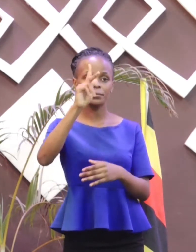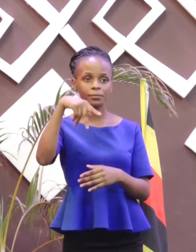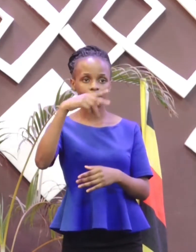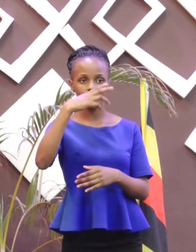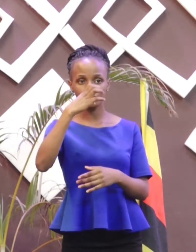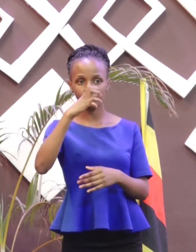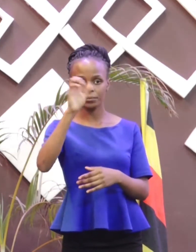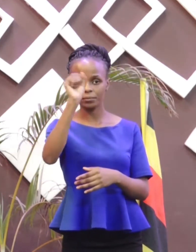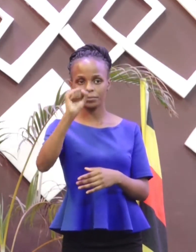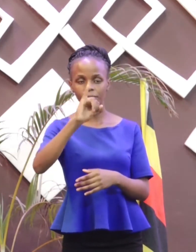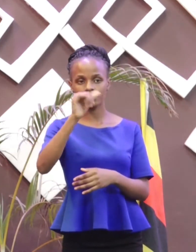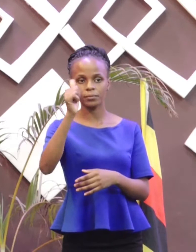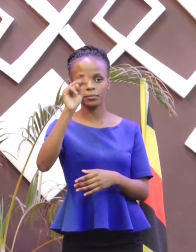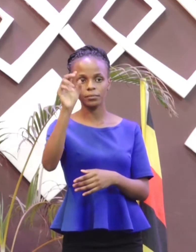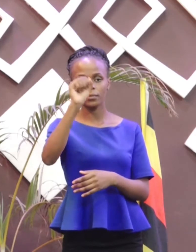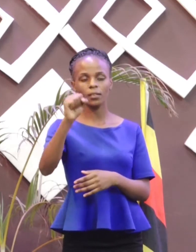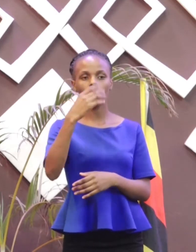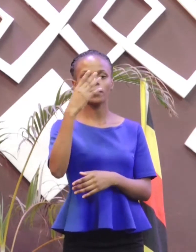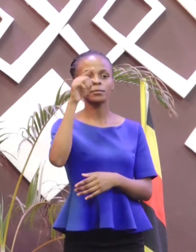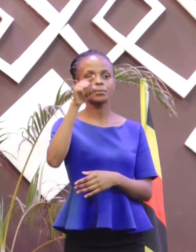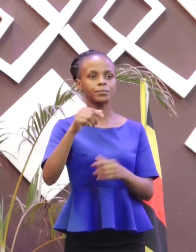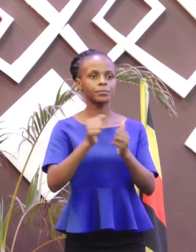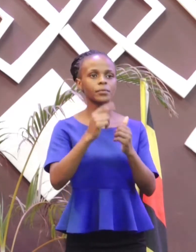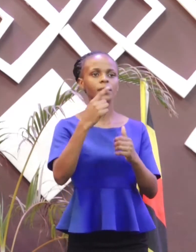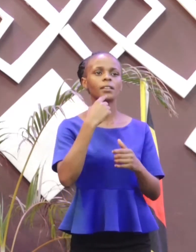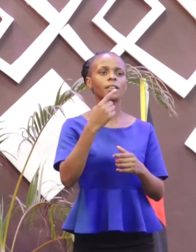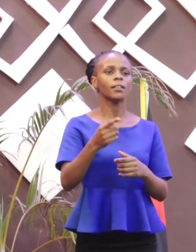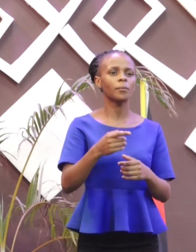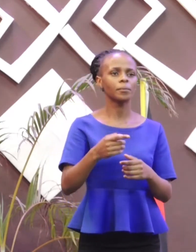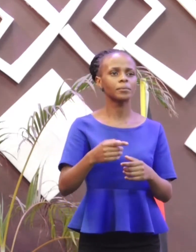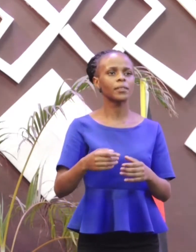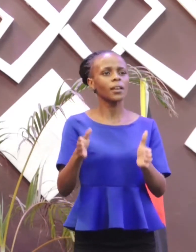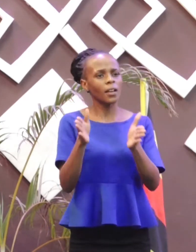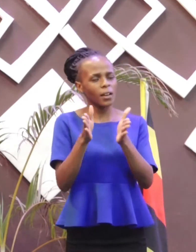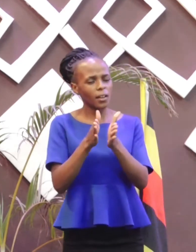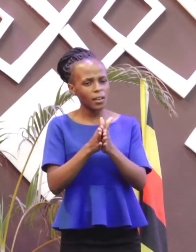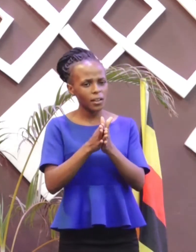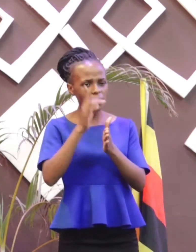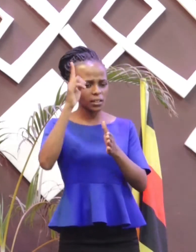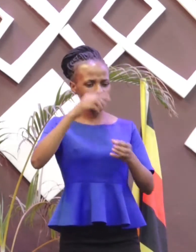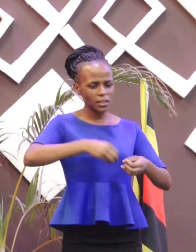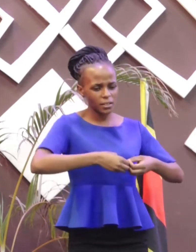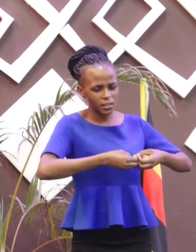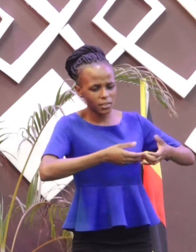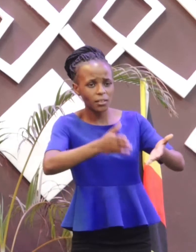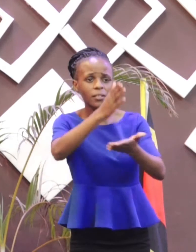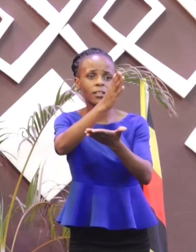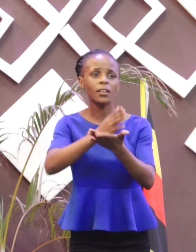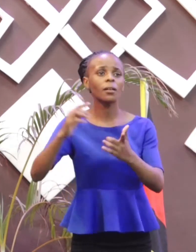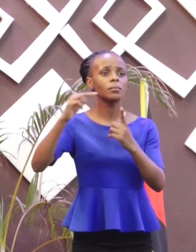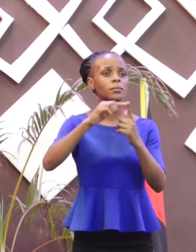esula ya 4 okuva ku nyido lwe 11. You can read. Eroyo nawe abalala okubeera